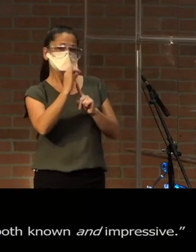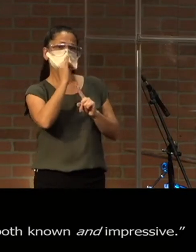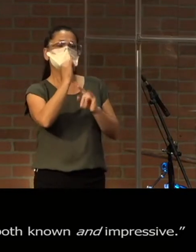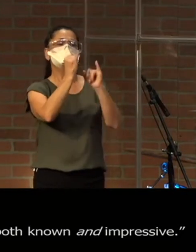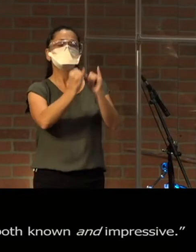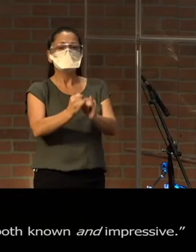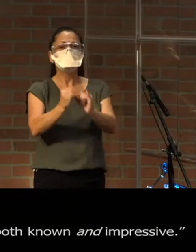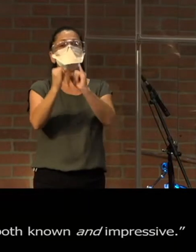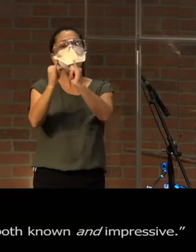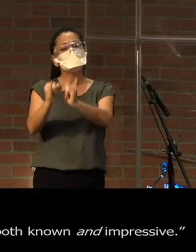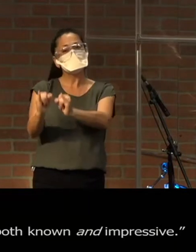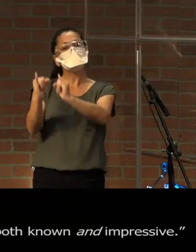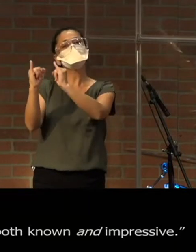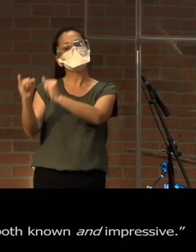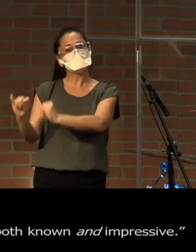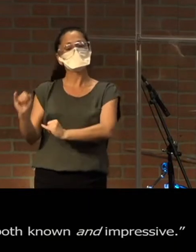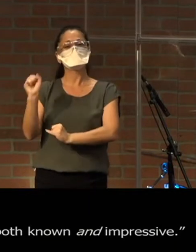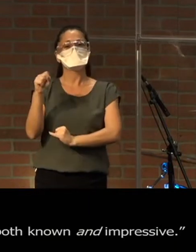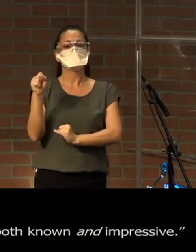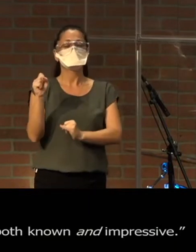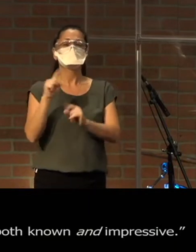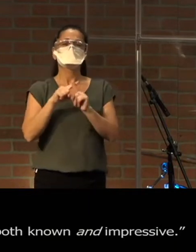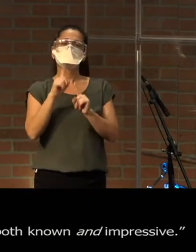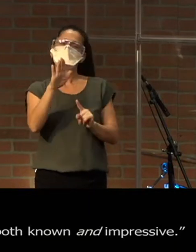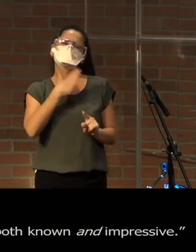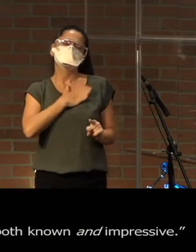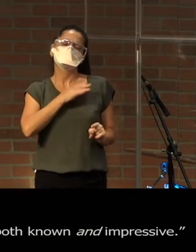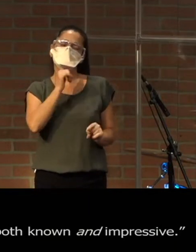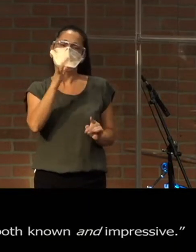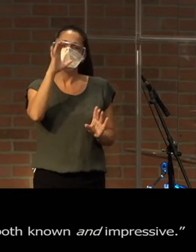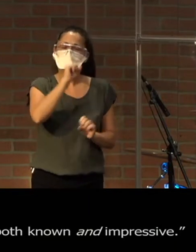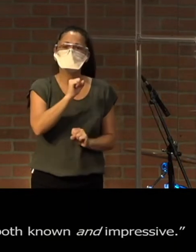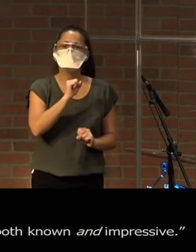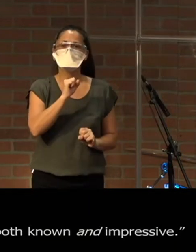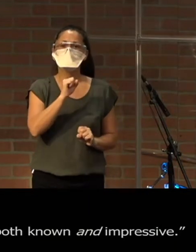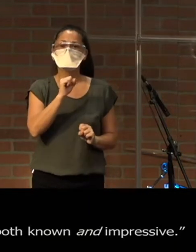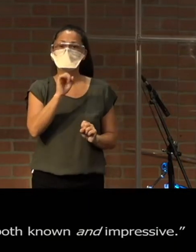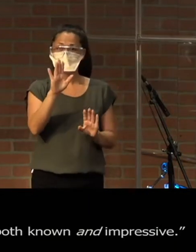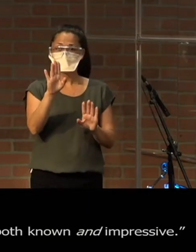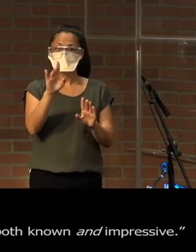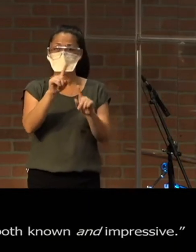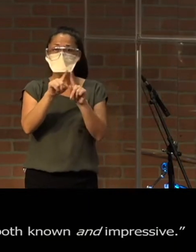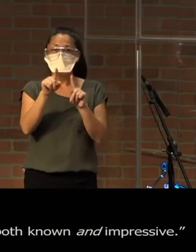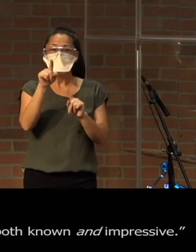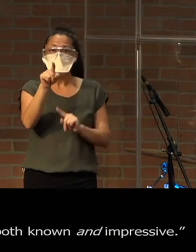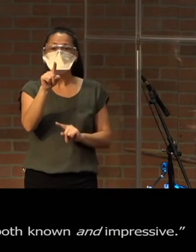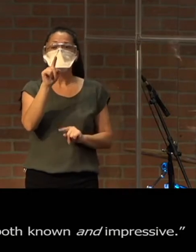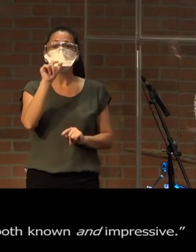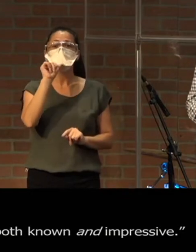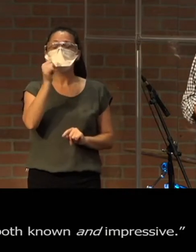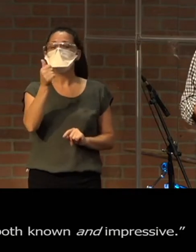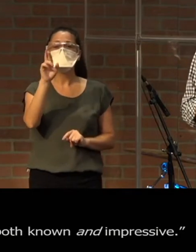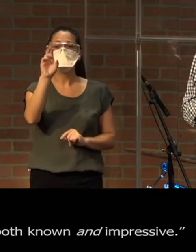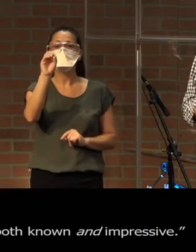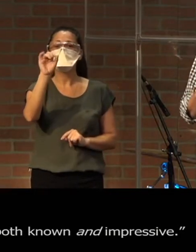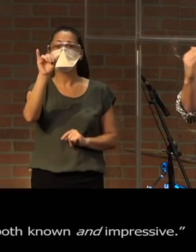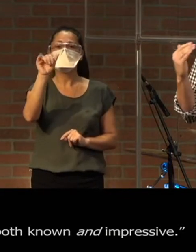individualistic. And so please don't miss this, but you are not a royal